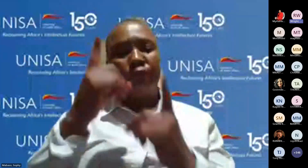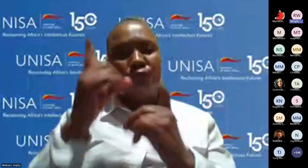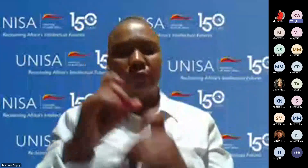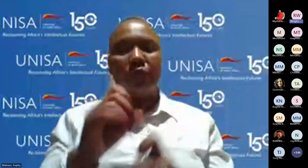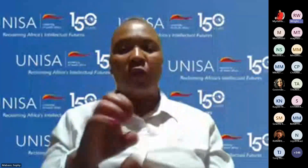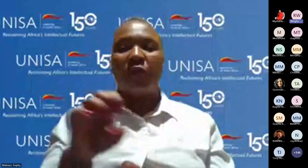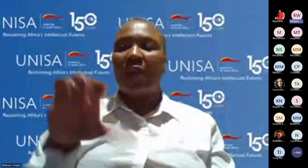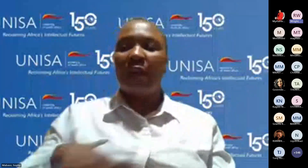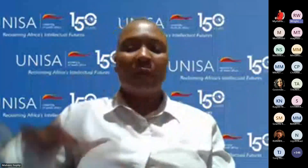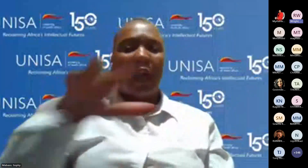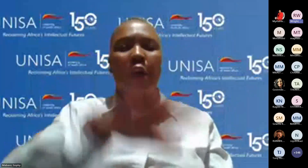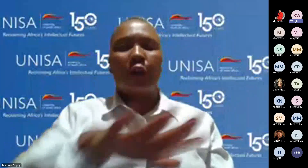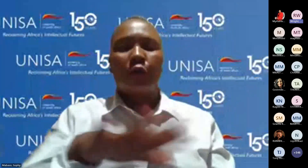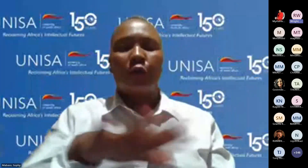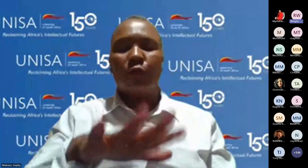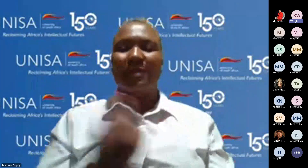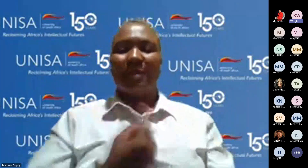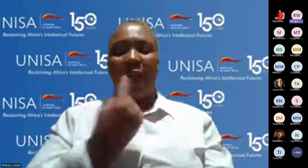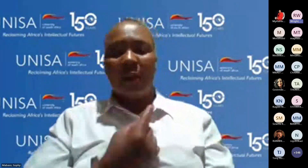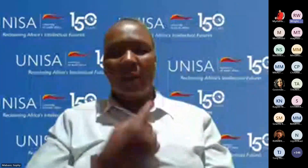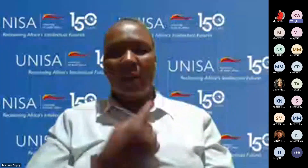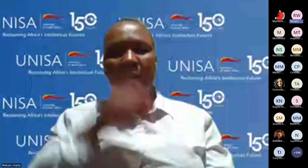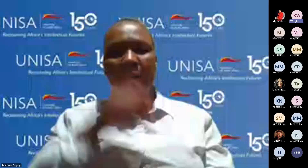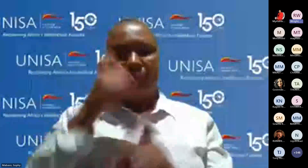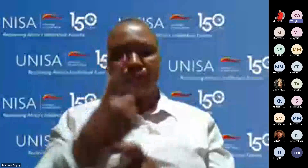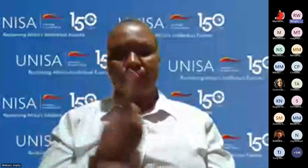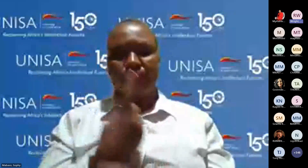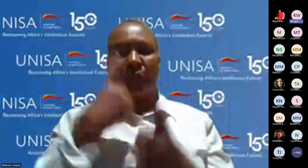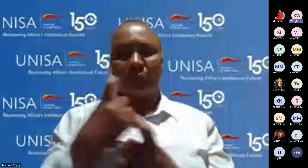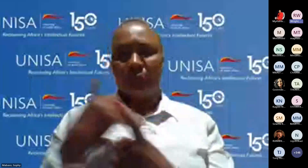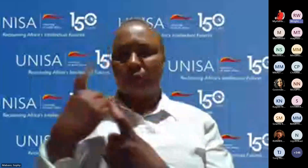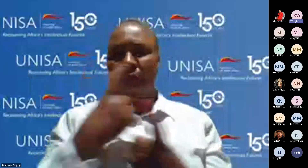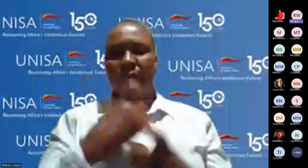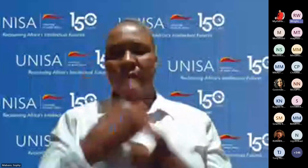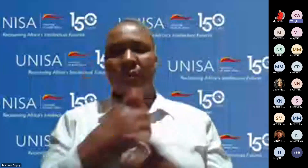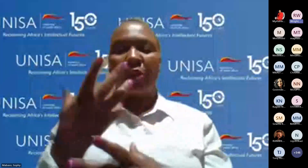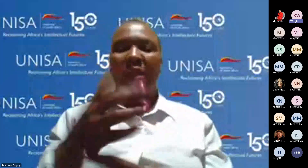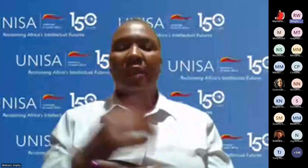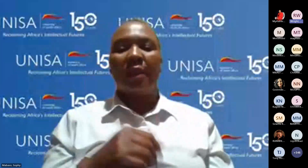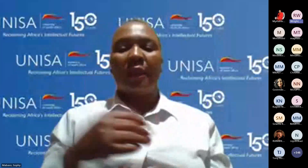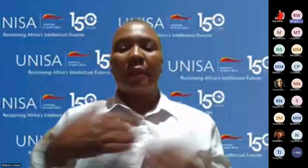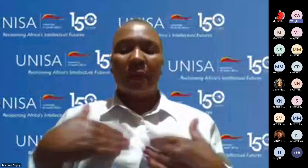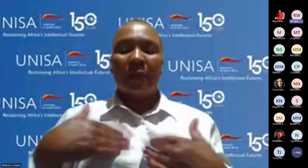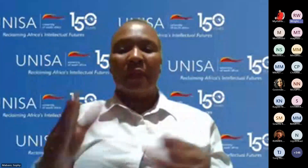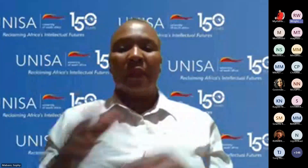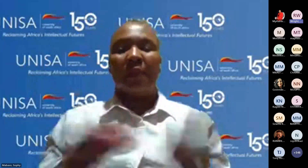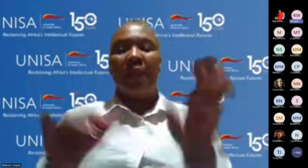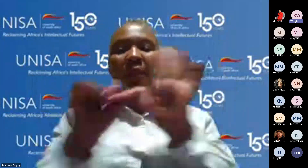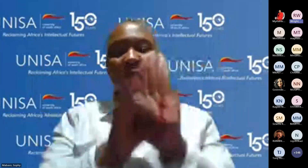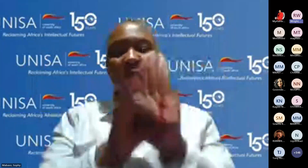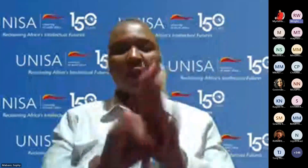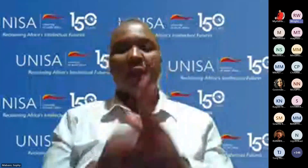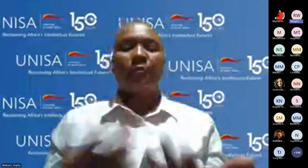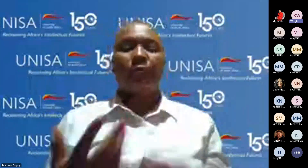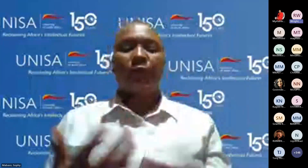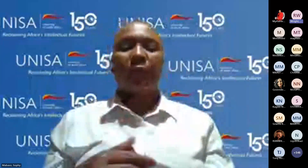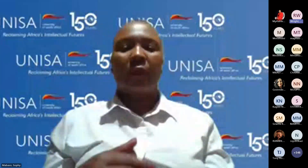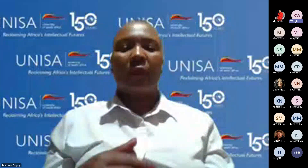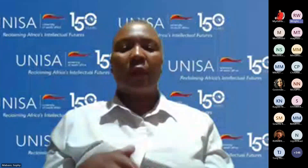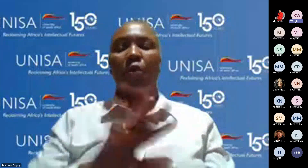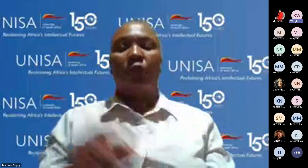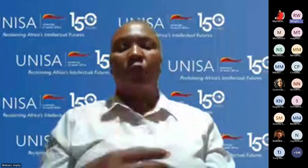environment, a picture of your selfie, and then at the beginning, a picture of your, say, identification. So it's only